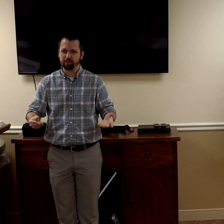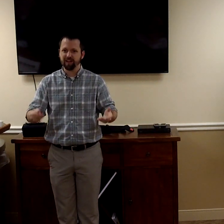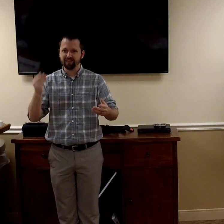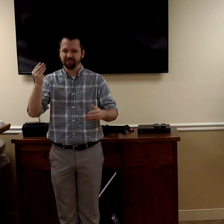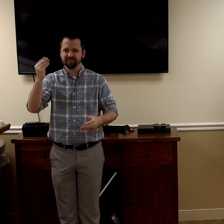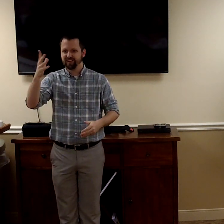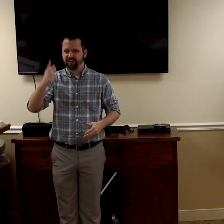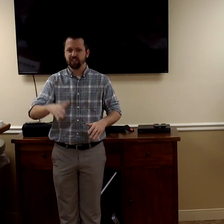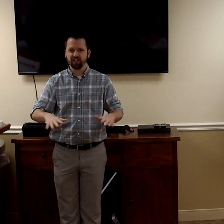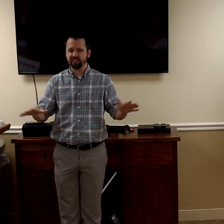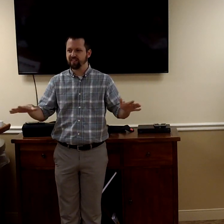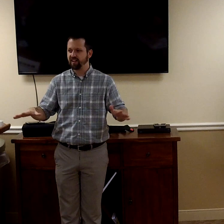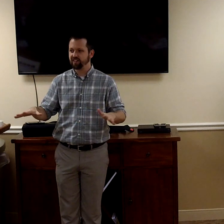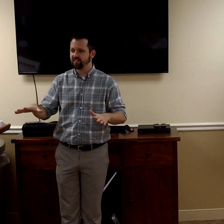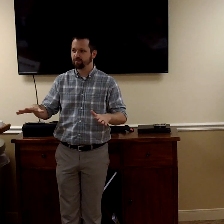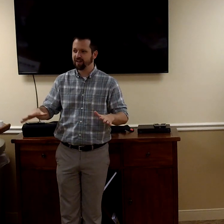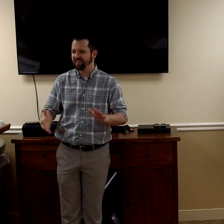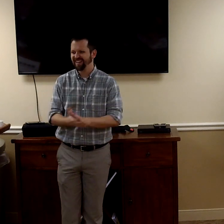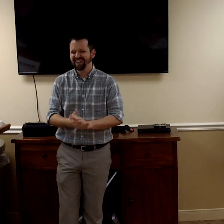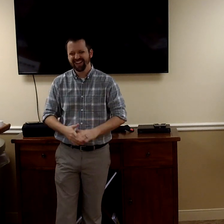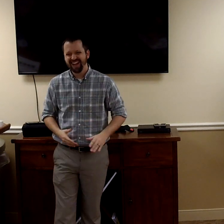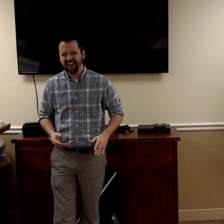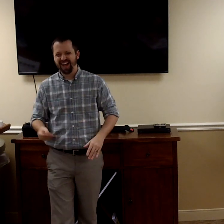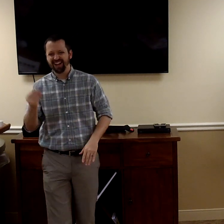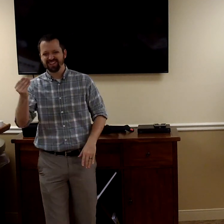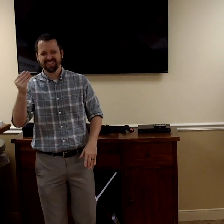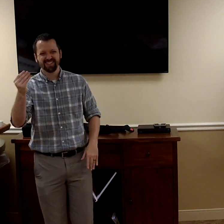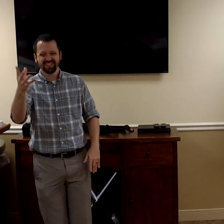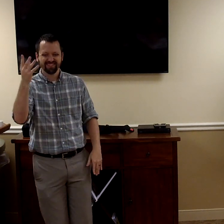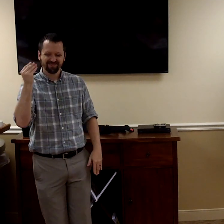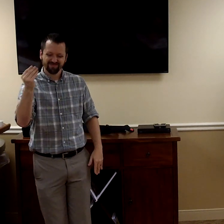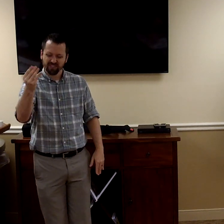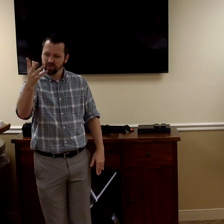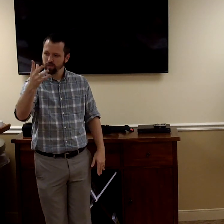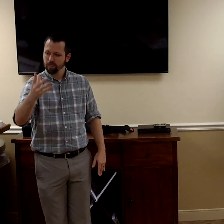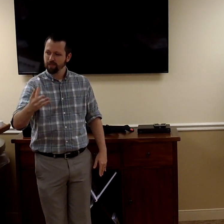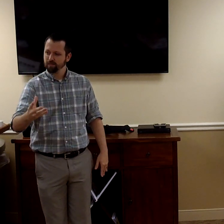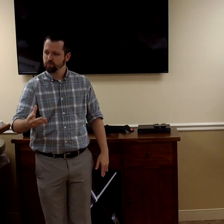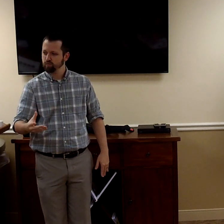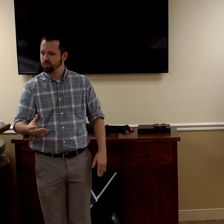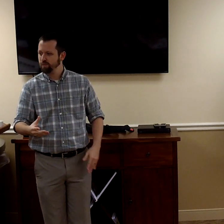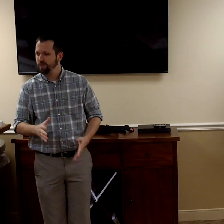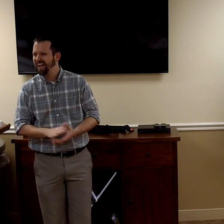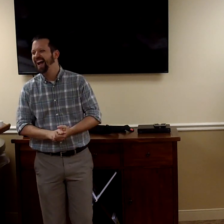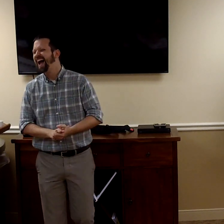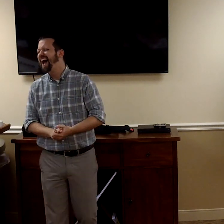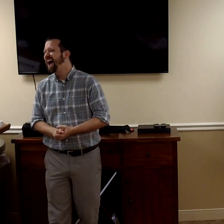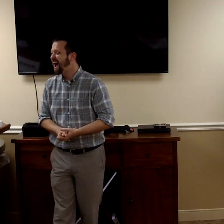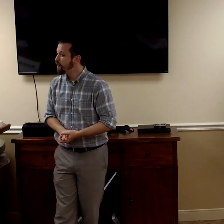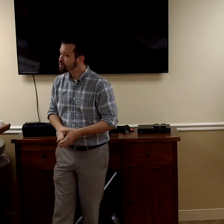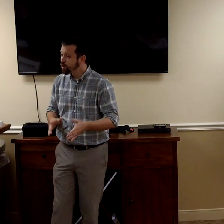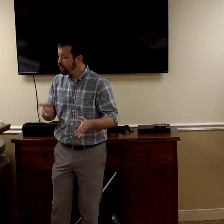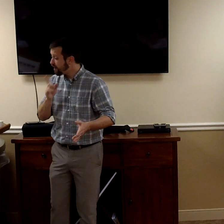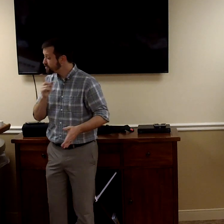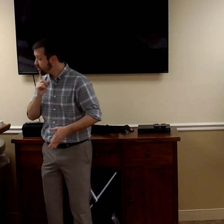but nothing against Italians, but I just. You sure this didn't originate in Italy? I'm